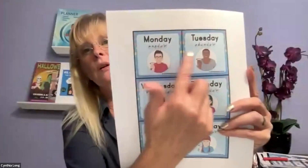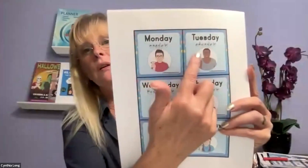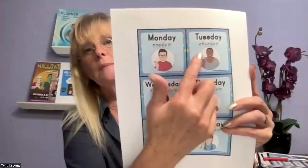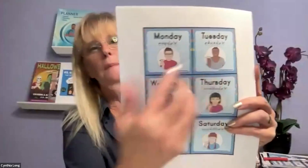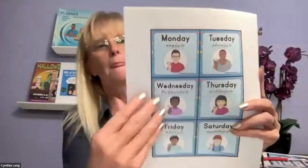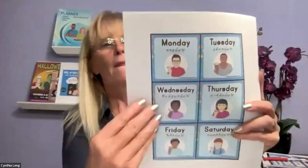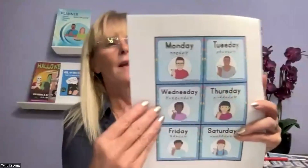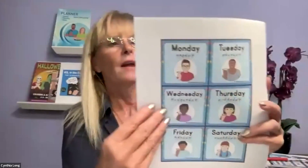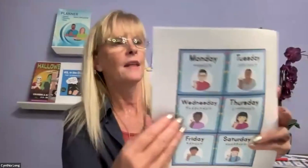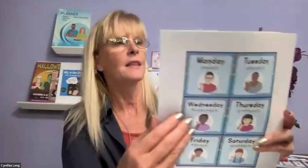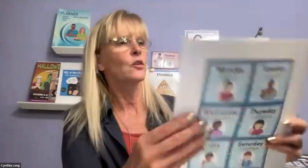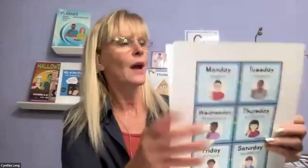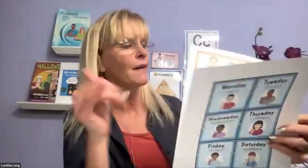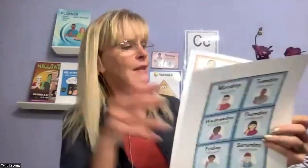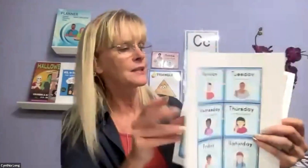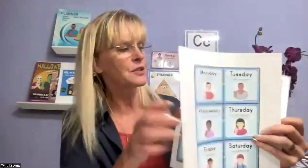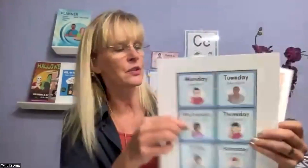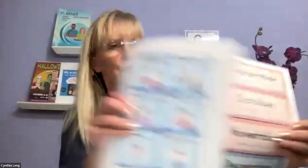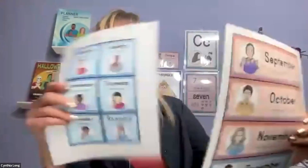word. And then you have these two